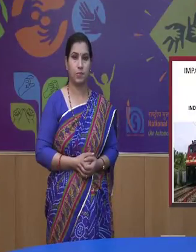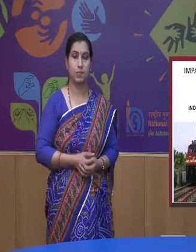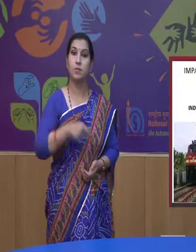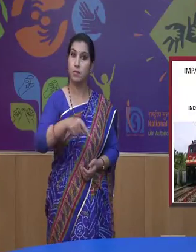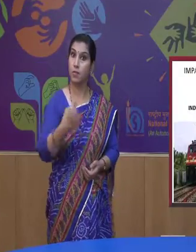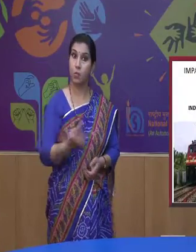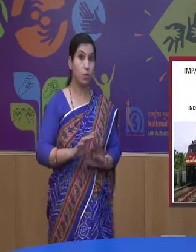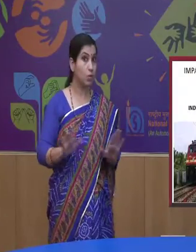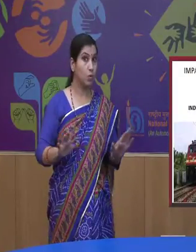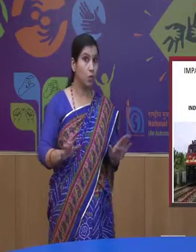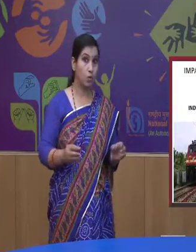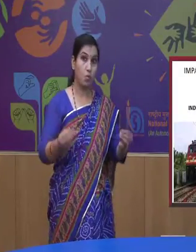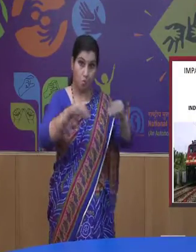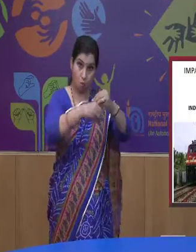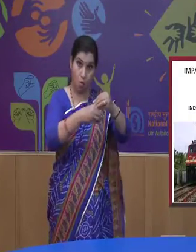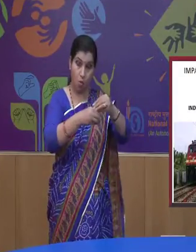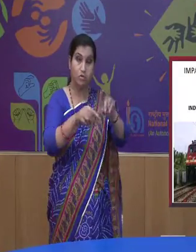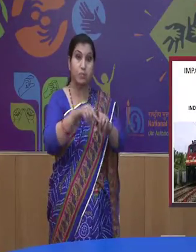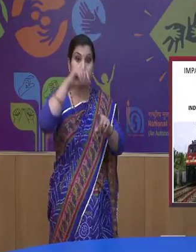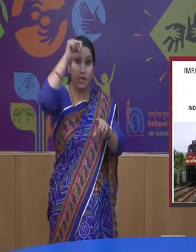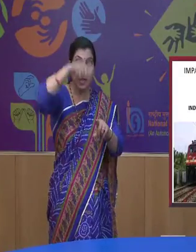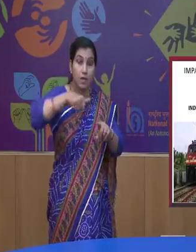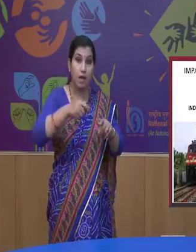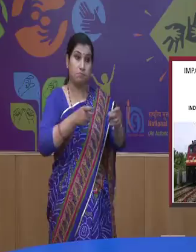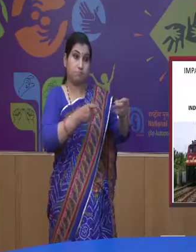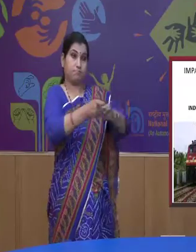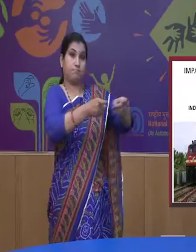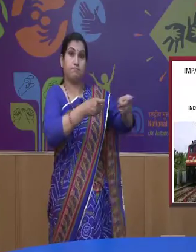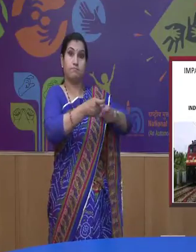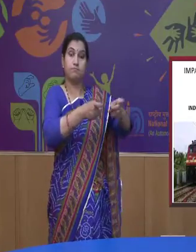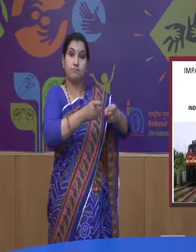Not only this, even the Indian Administrative Services,